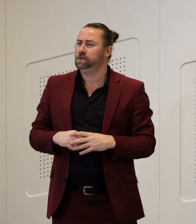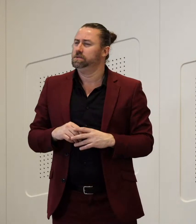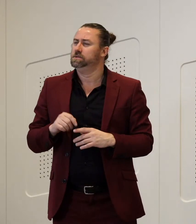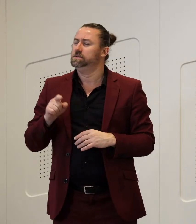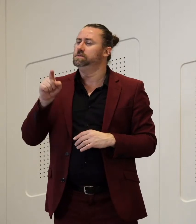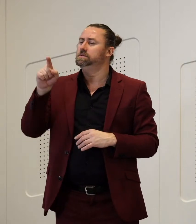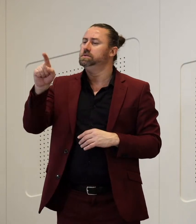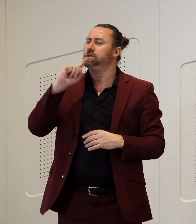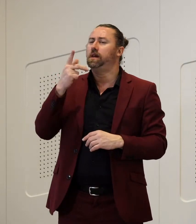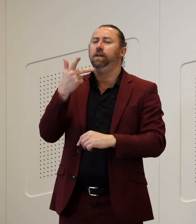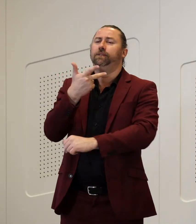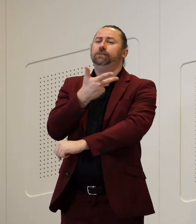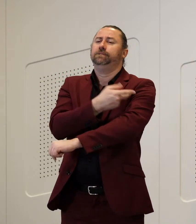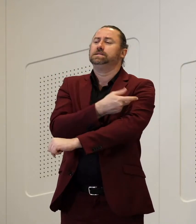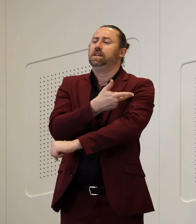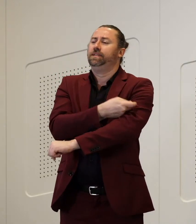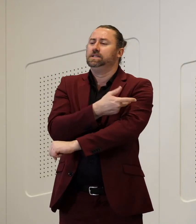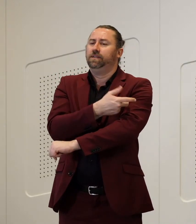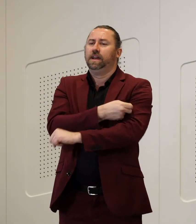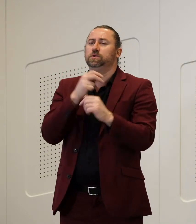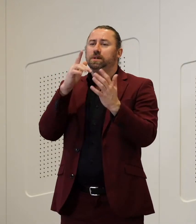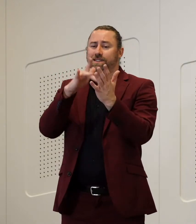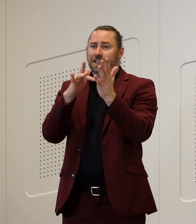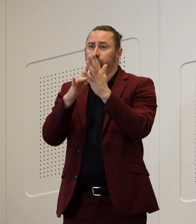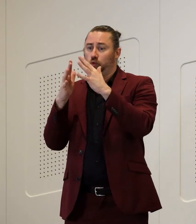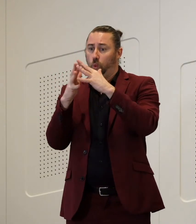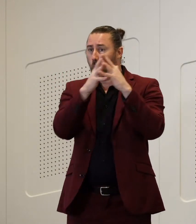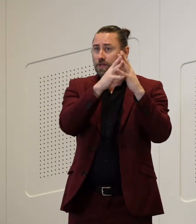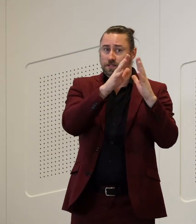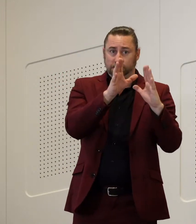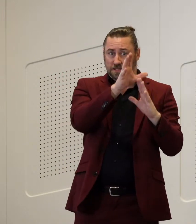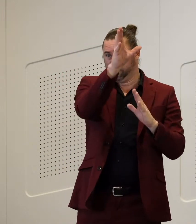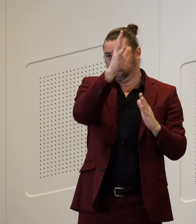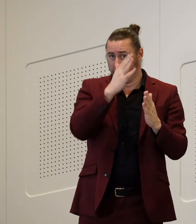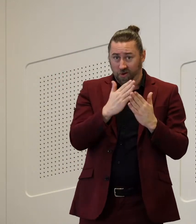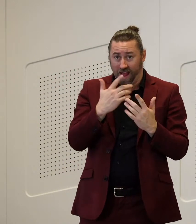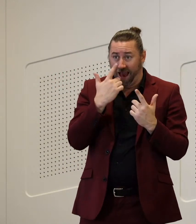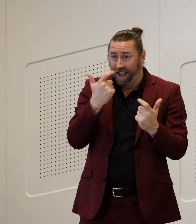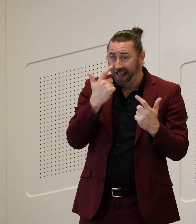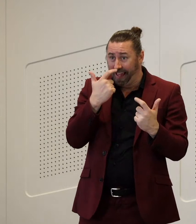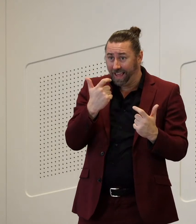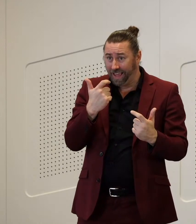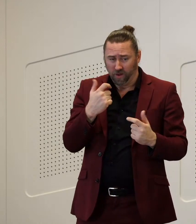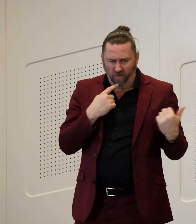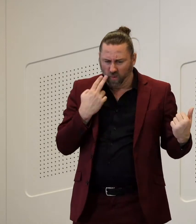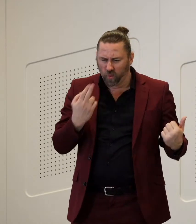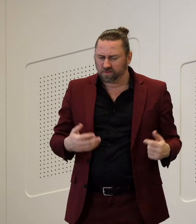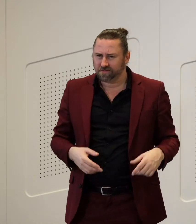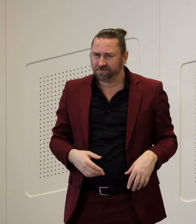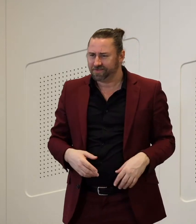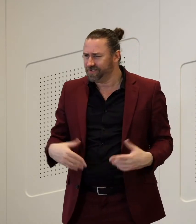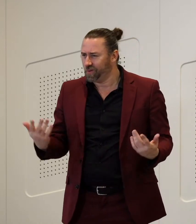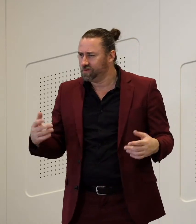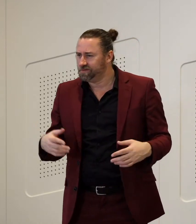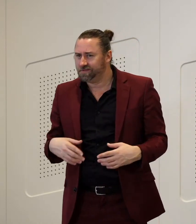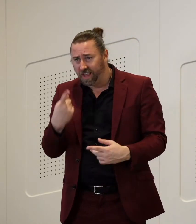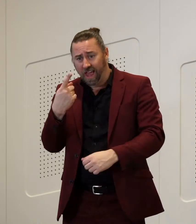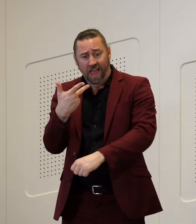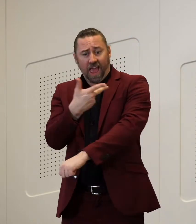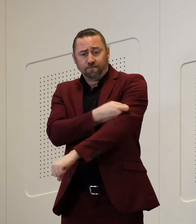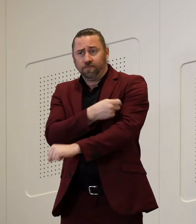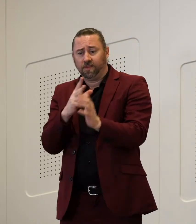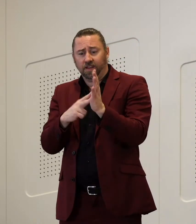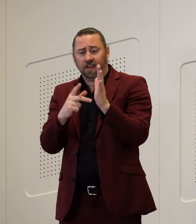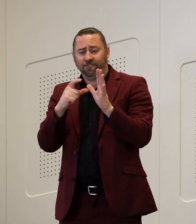high vaccination rates in central West Queensland could be a blessing in disguise in this case? Of course. Any vaccination